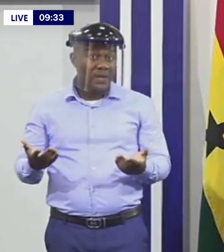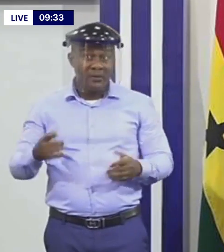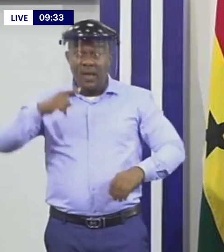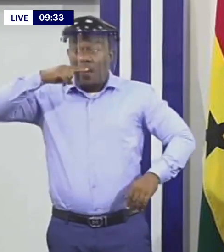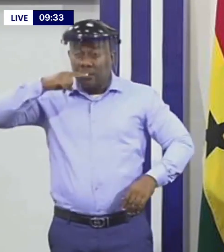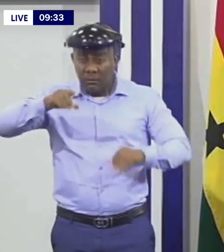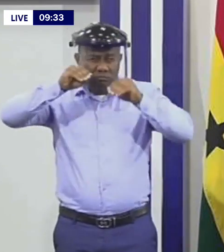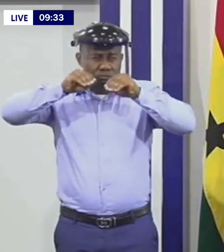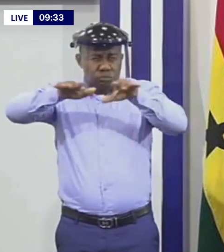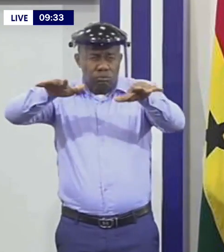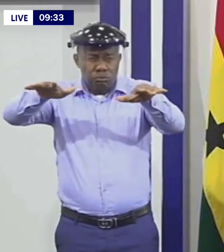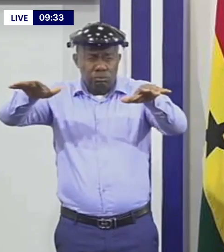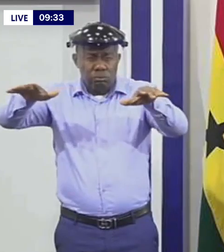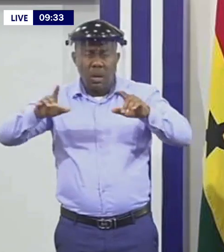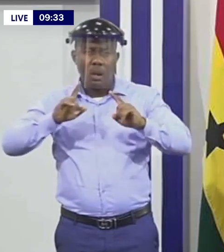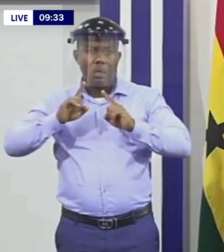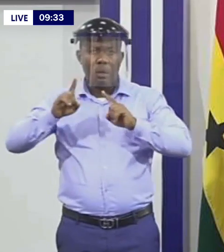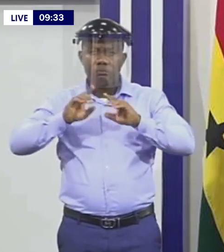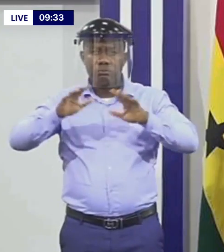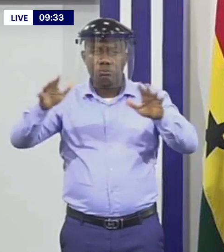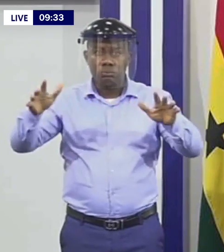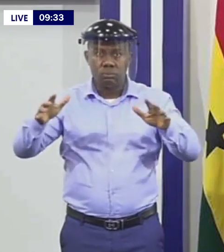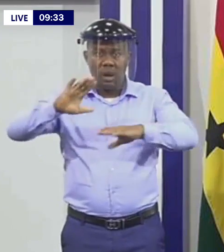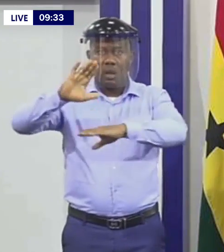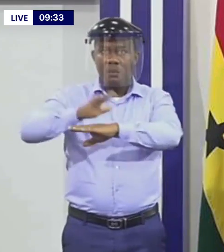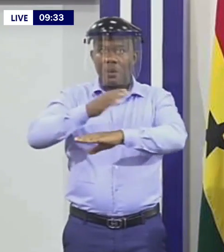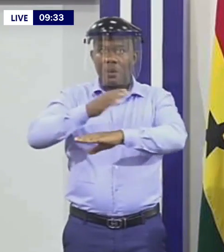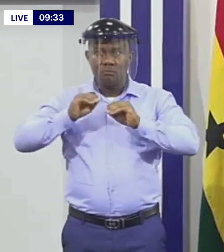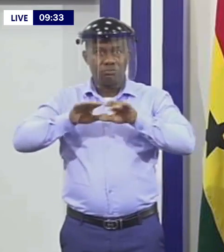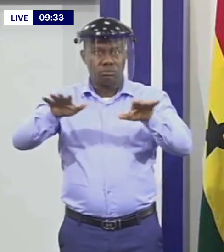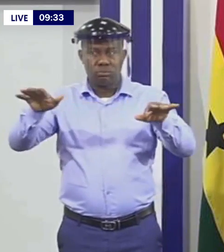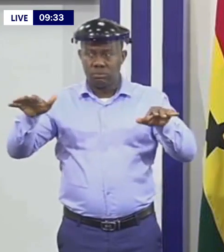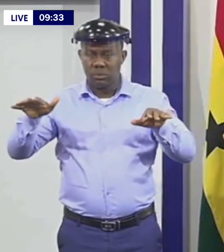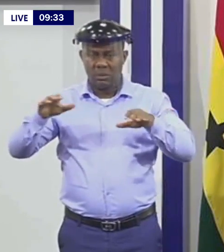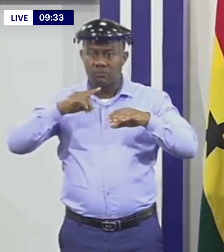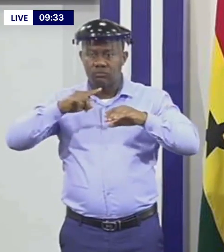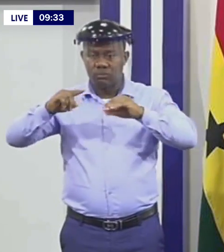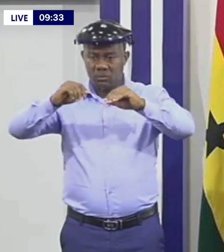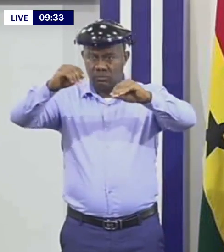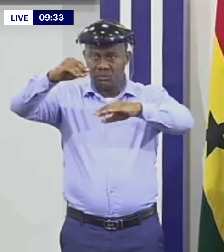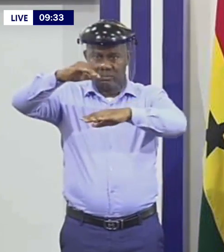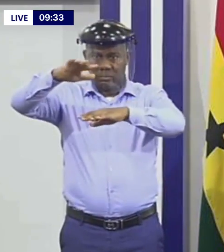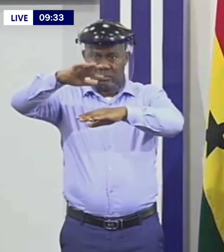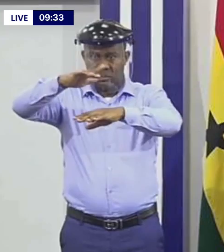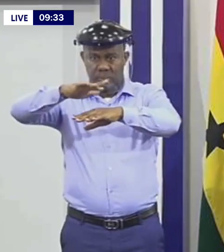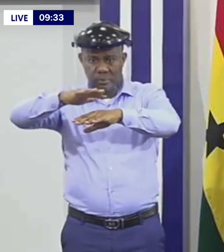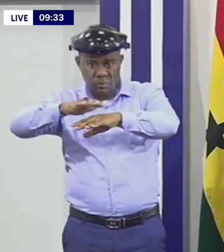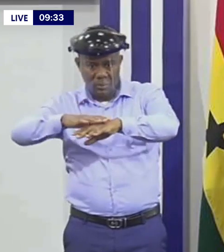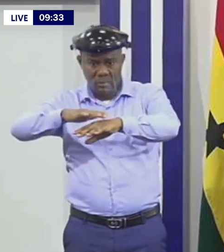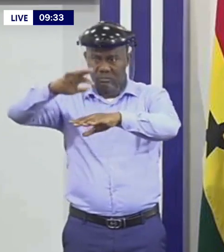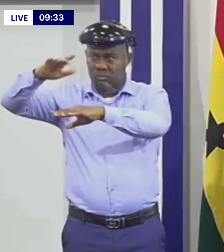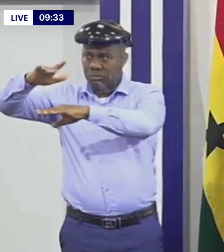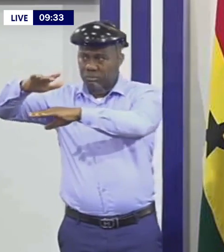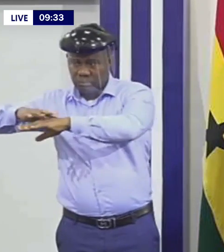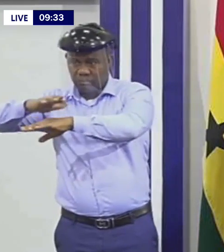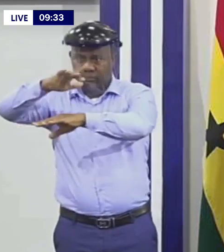sneezing, coughing, talking, singing, and the germ drops on body surfaces, if you touch such